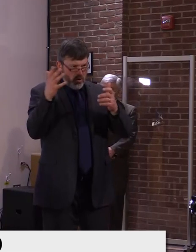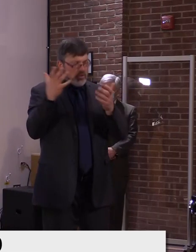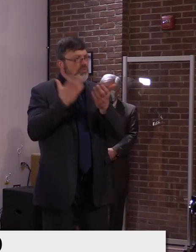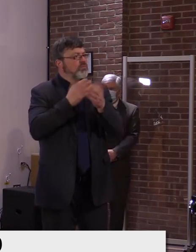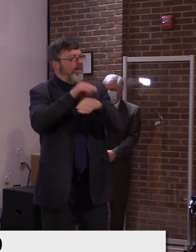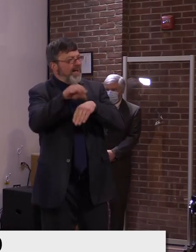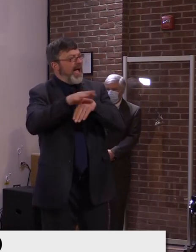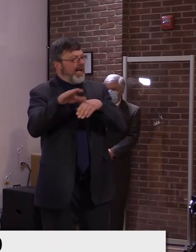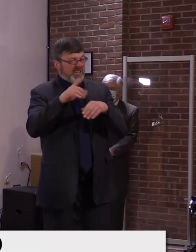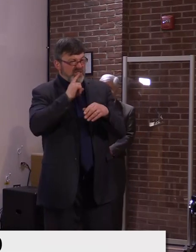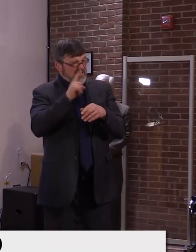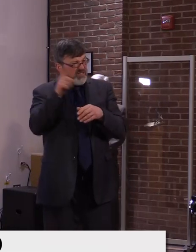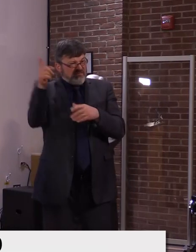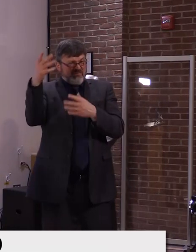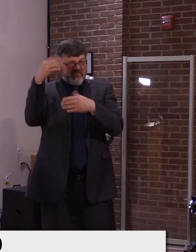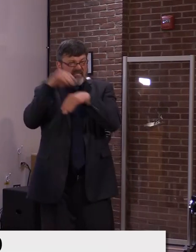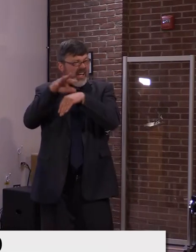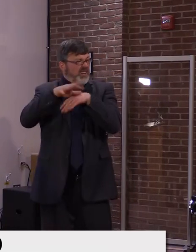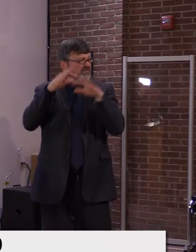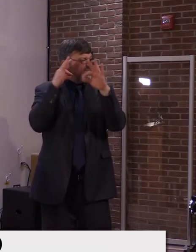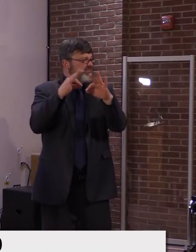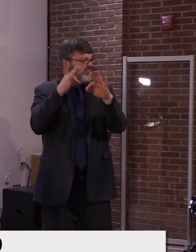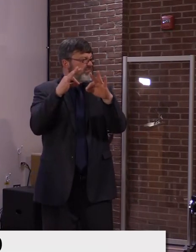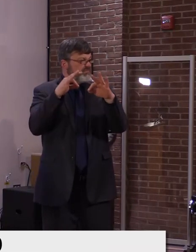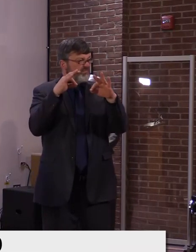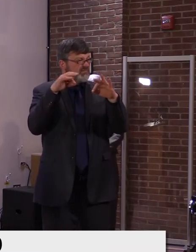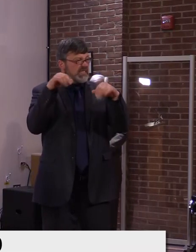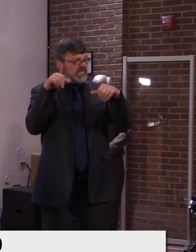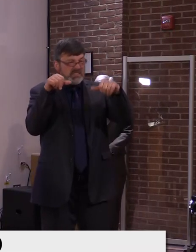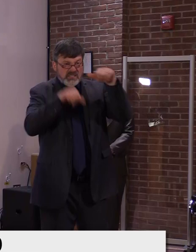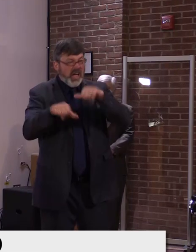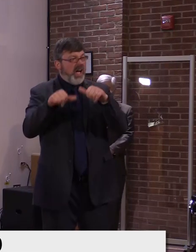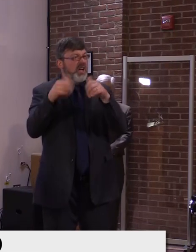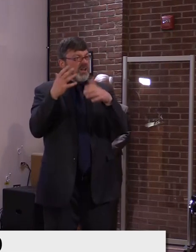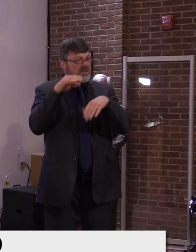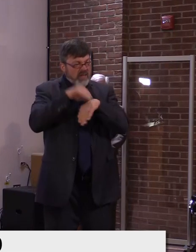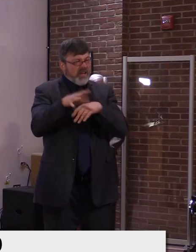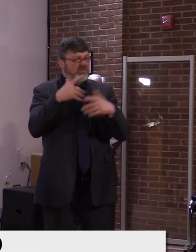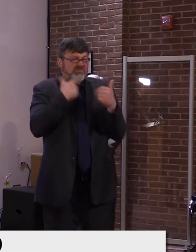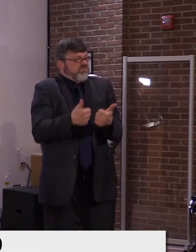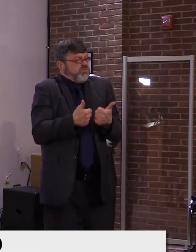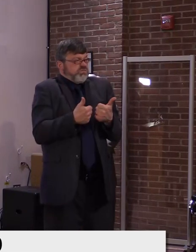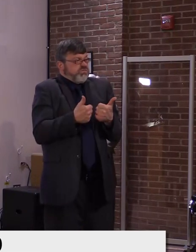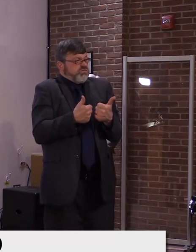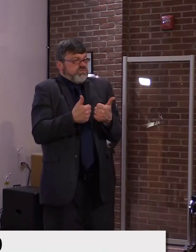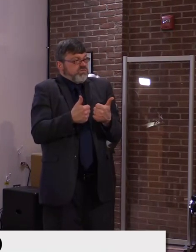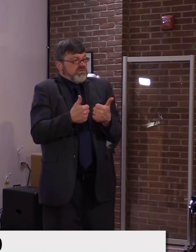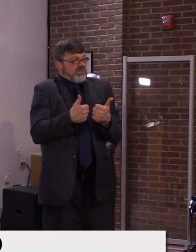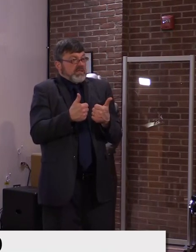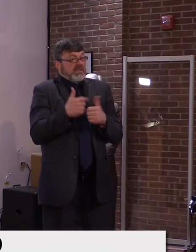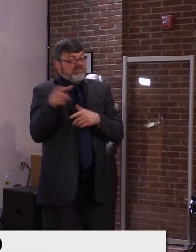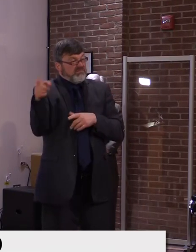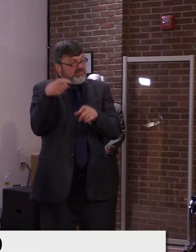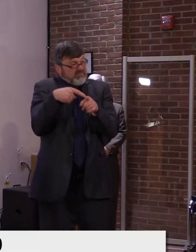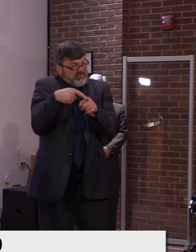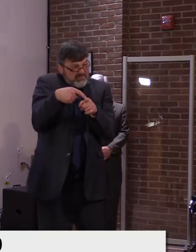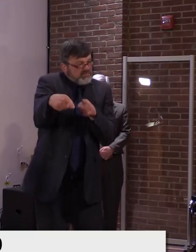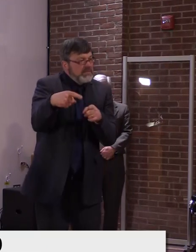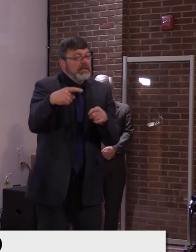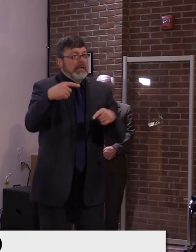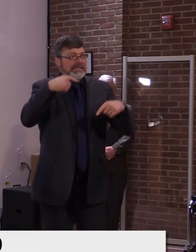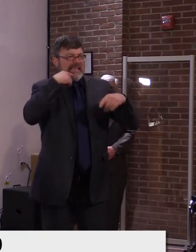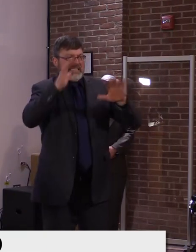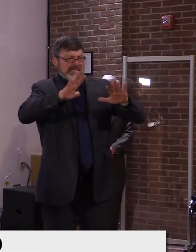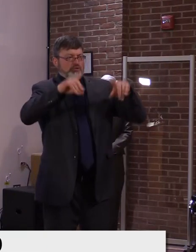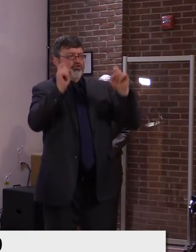science driven. This is the experts saying, you know, we should take a pause here. Let's get it right. Let's not make a mistake.